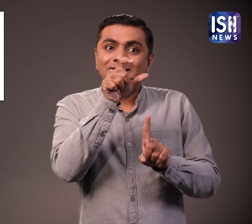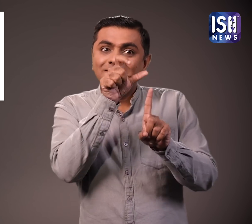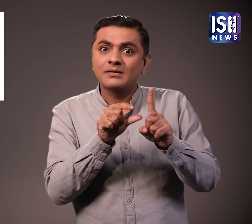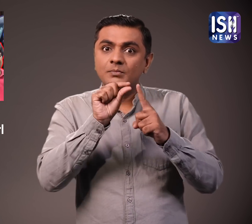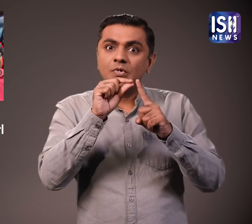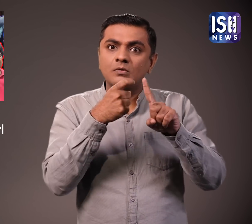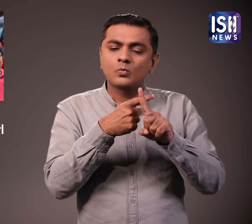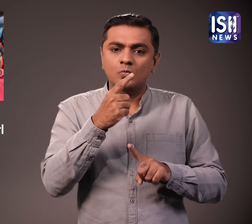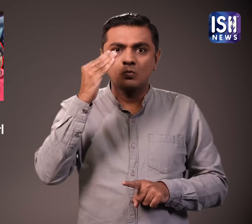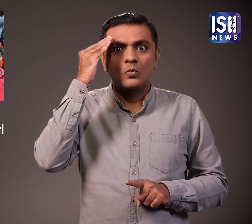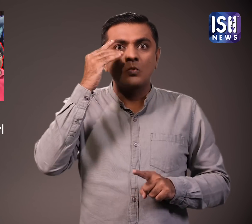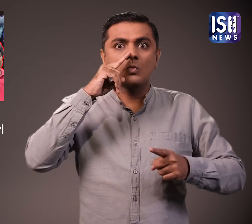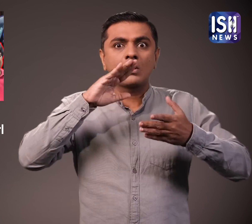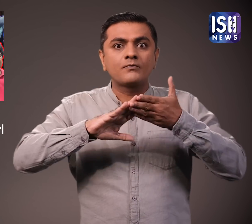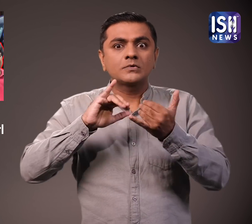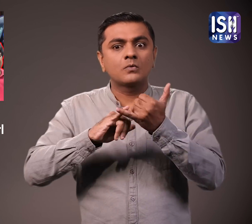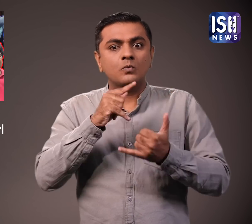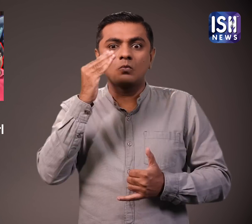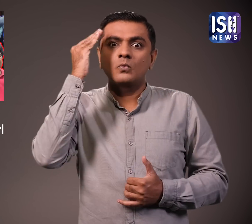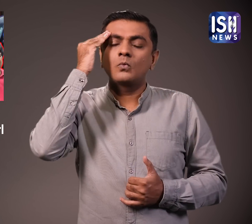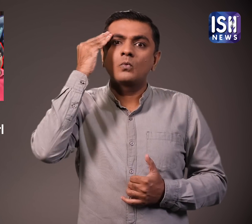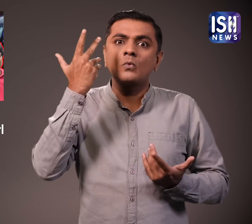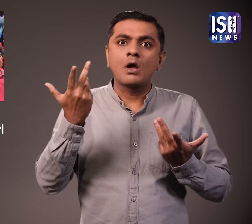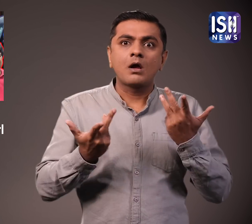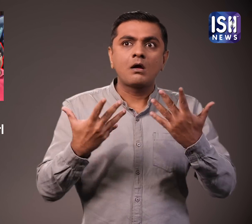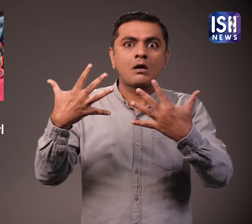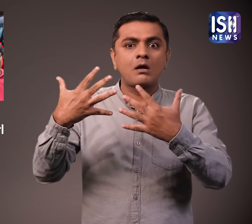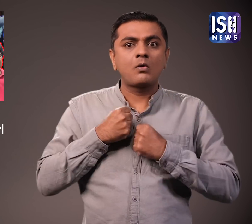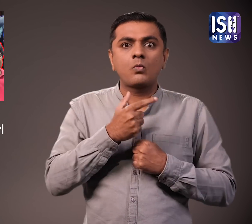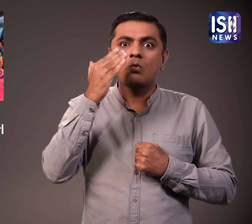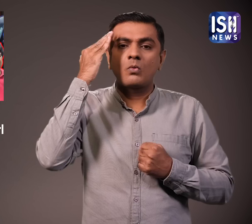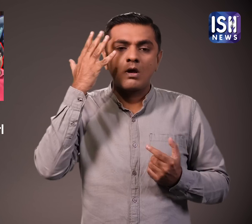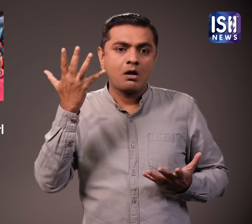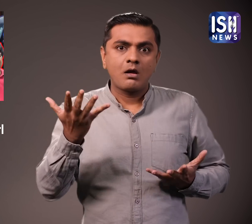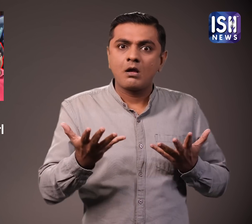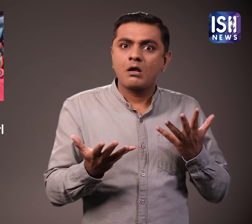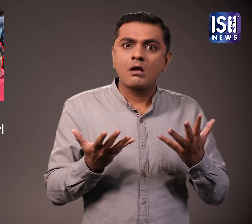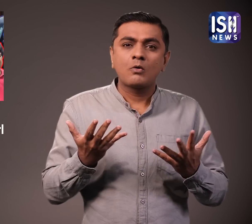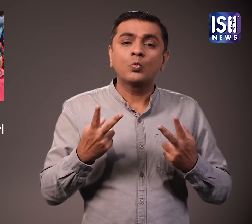Fearing arrest, Khakha was in touch with a lawyer and had planned to seek anticipatory bail from a court.